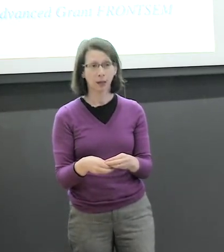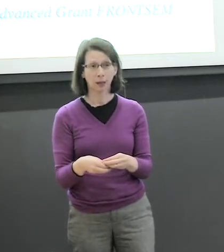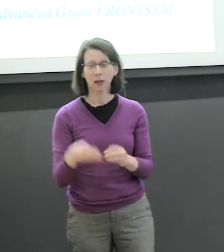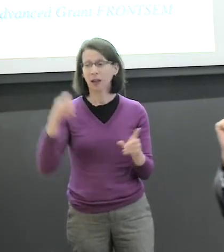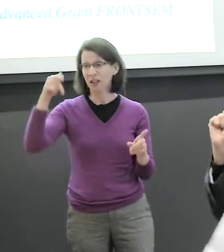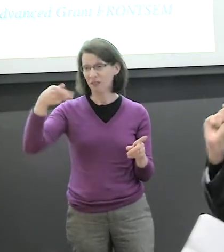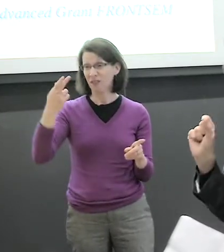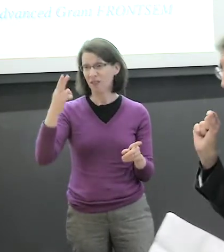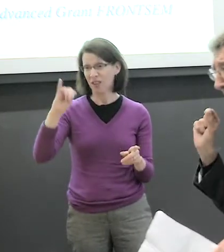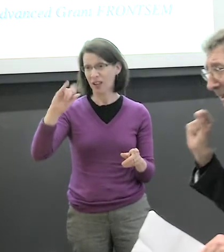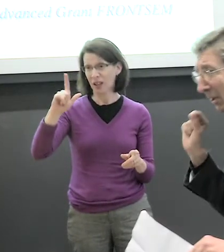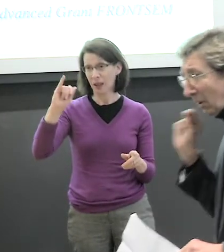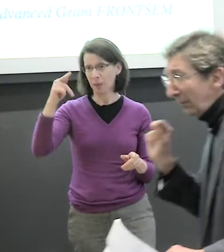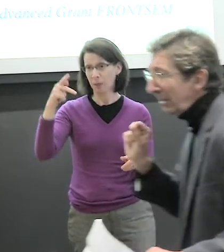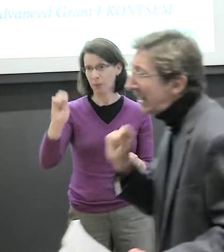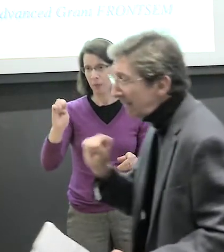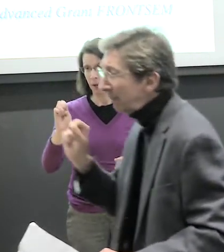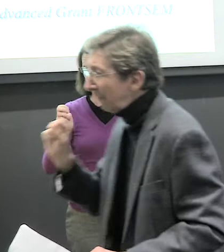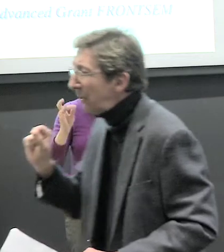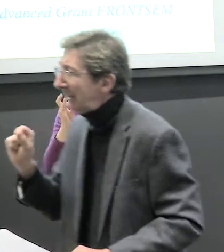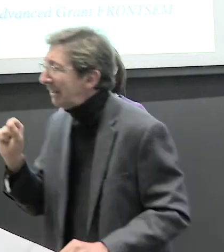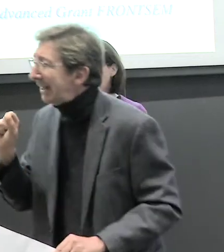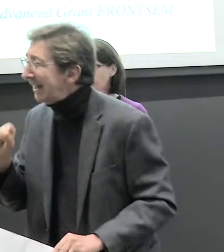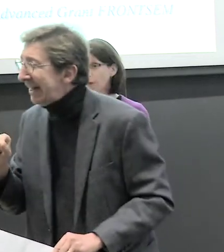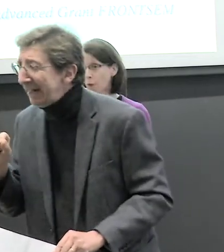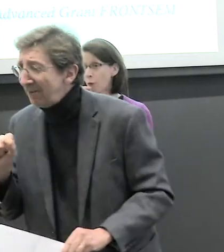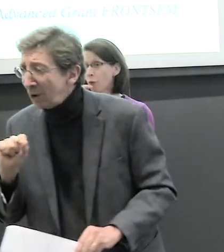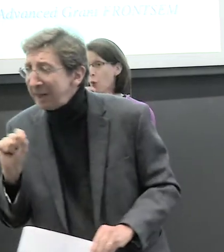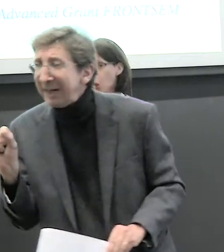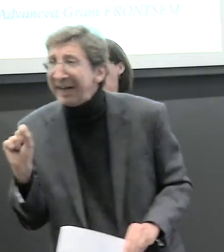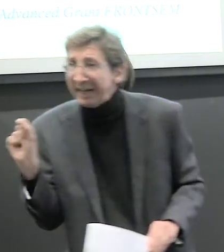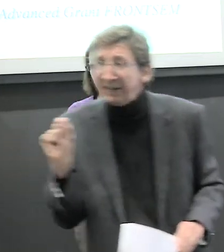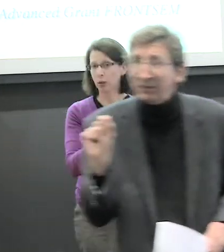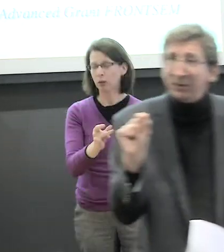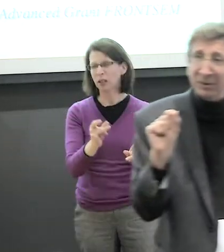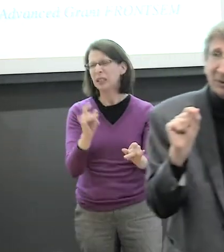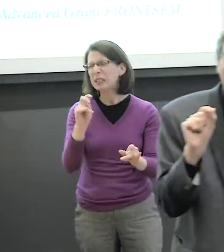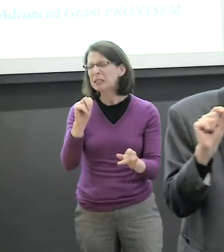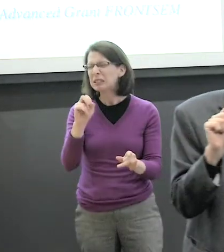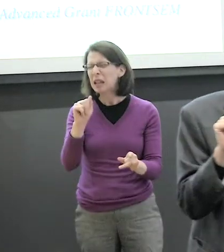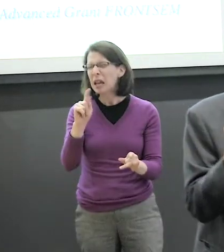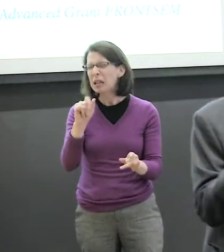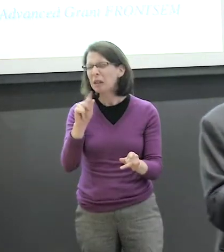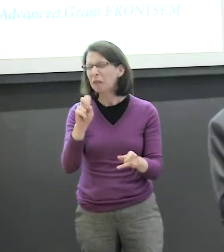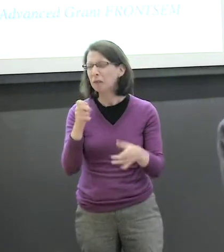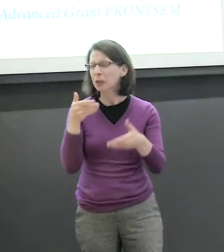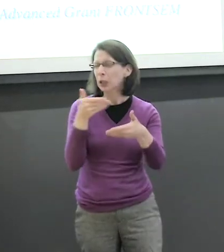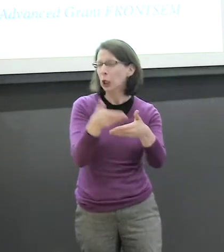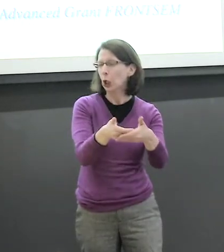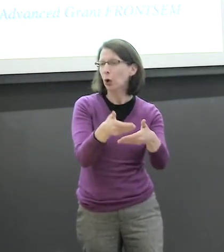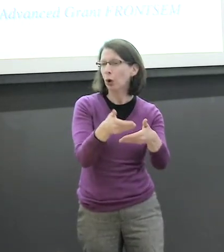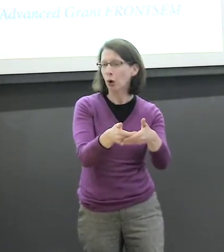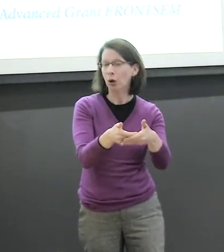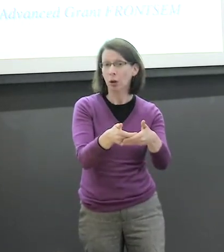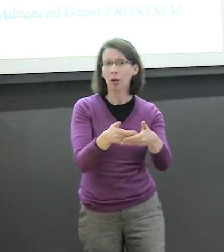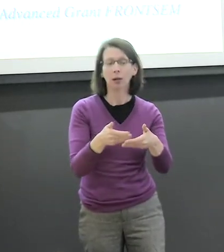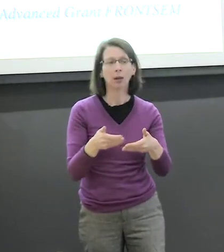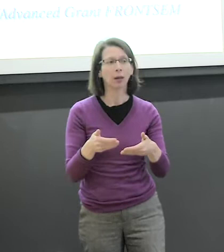Phillipe is a fluent speaker of, near, by fluent I mean native or near native, speaker of